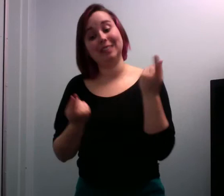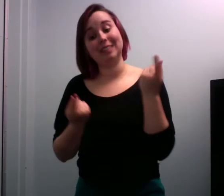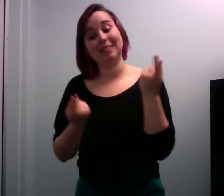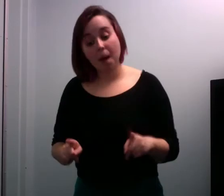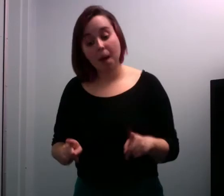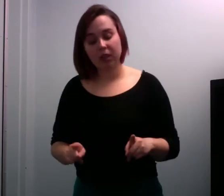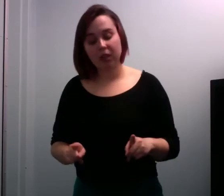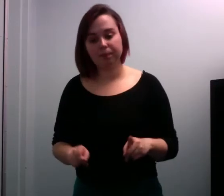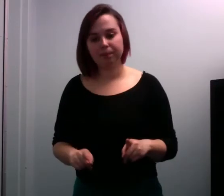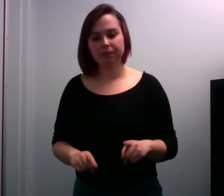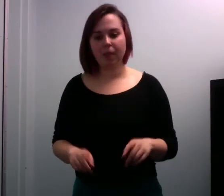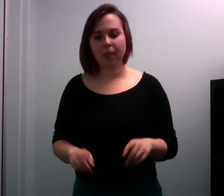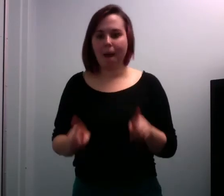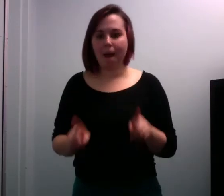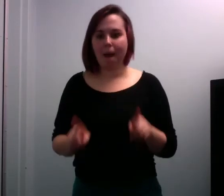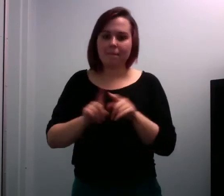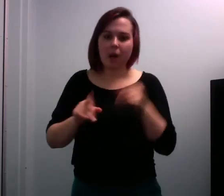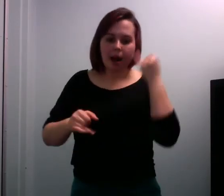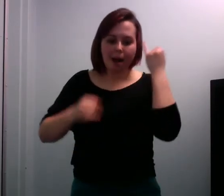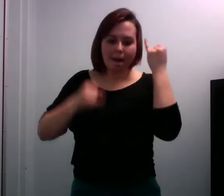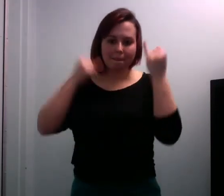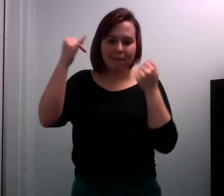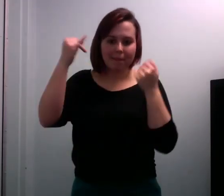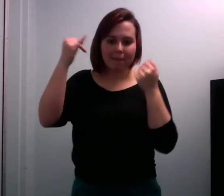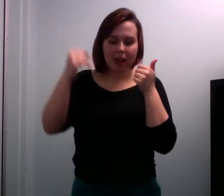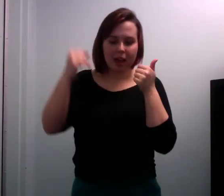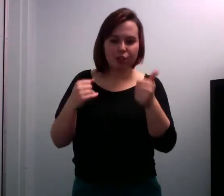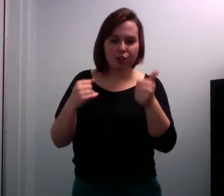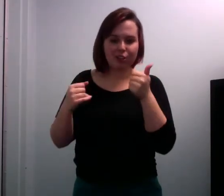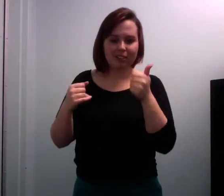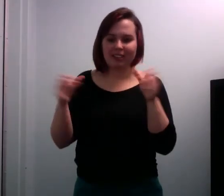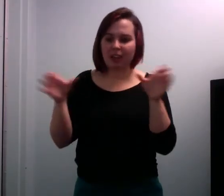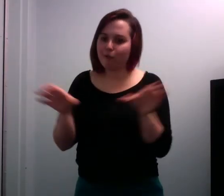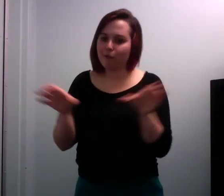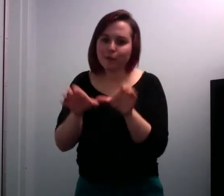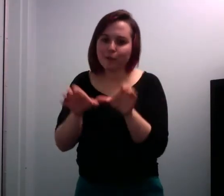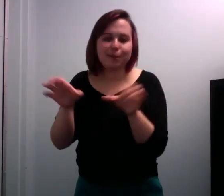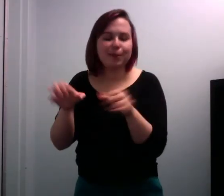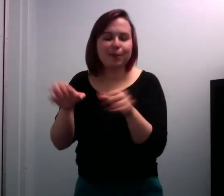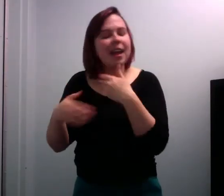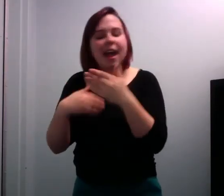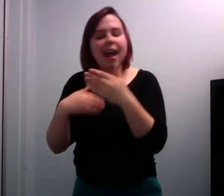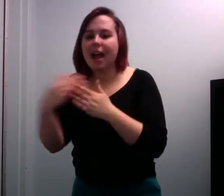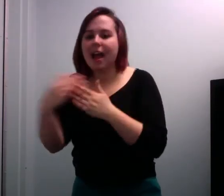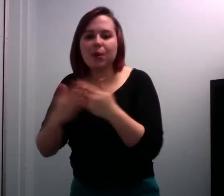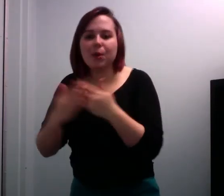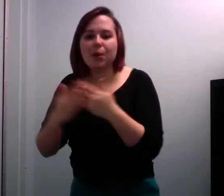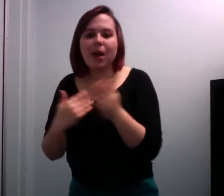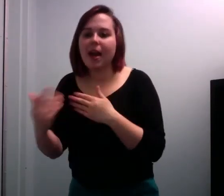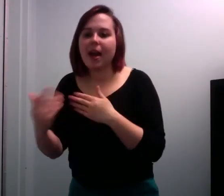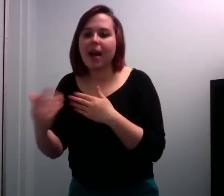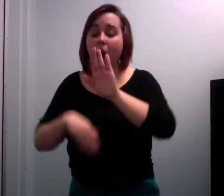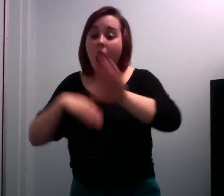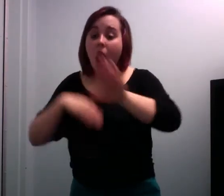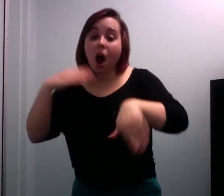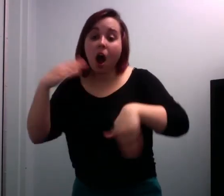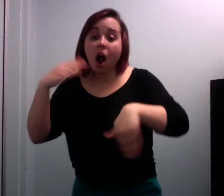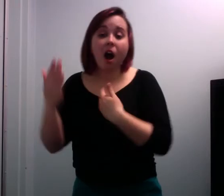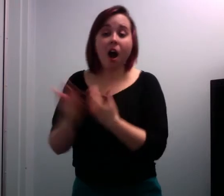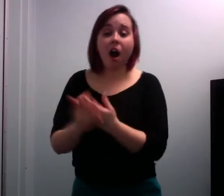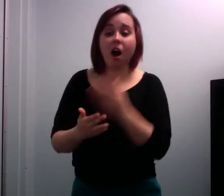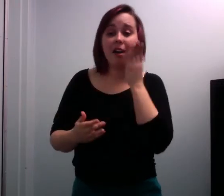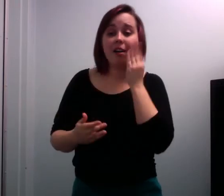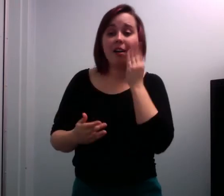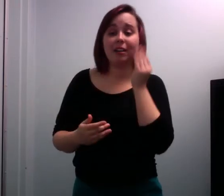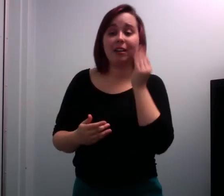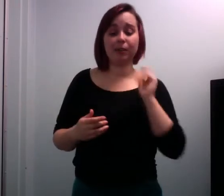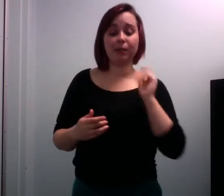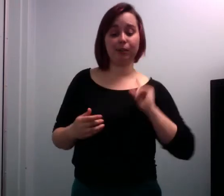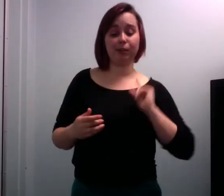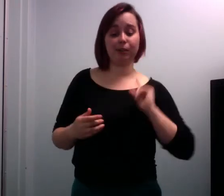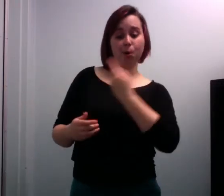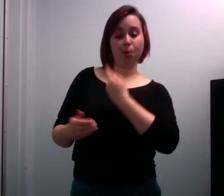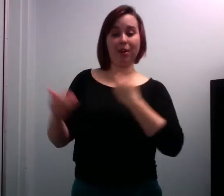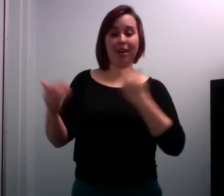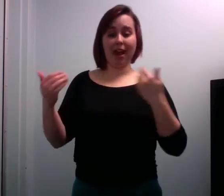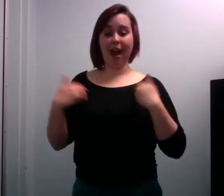yourself handling it. Every experience we've had began in thought and was projected into the world of